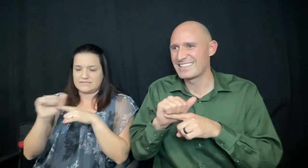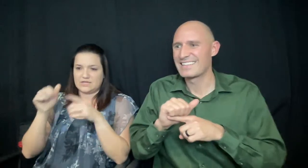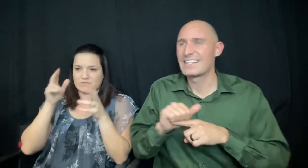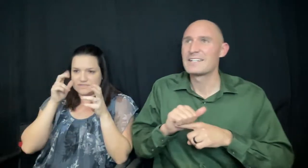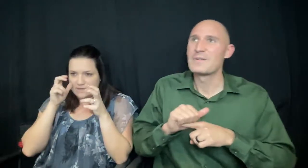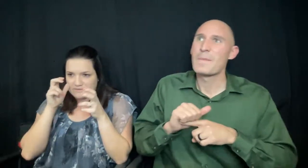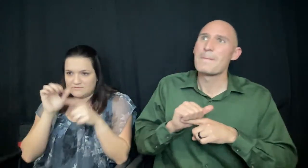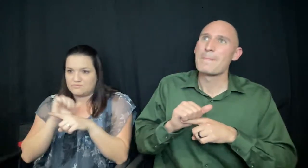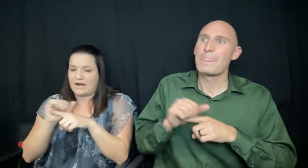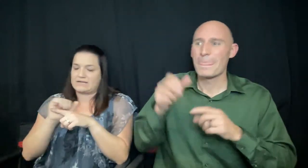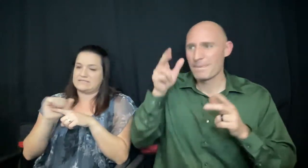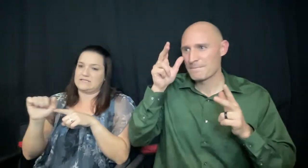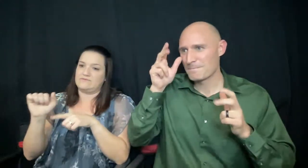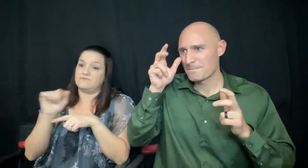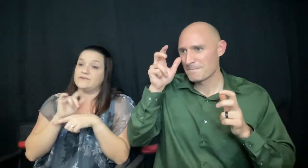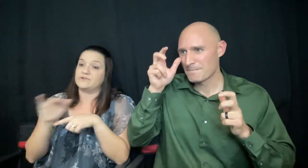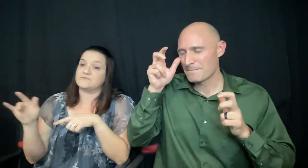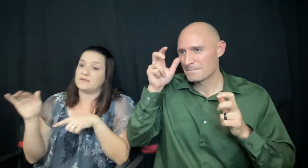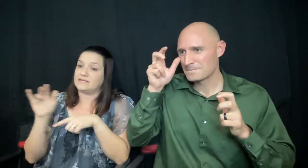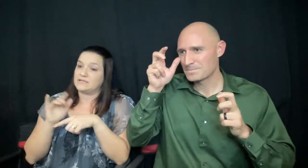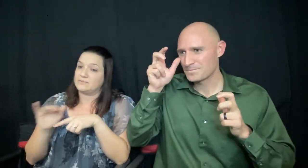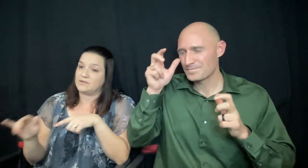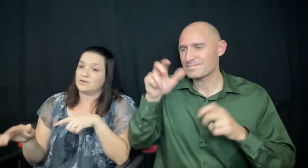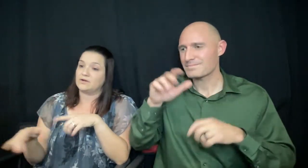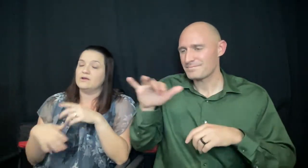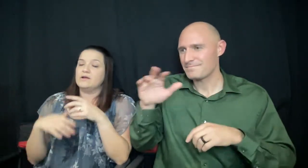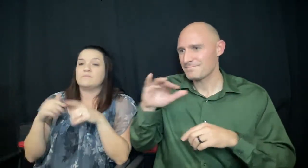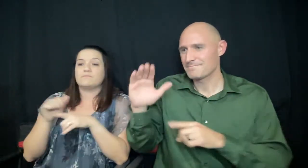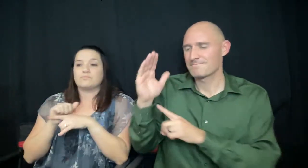your receptive, practicing fingerspelling in a mirror.